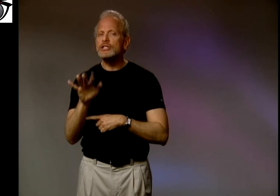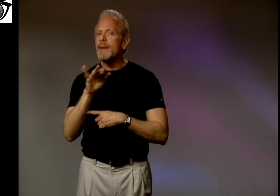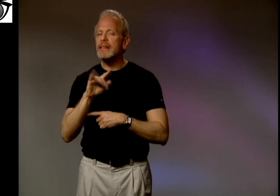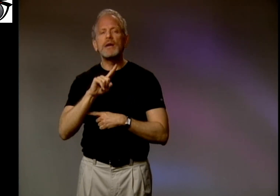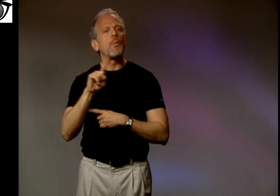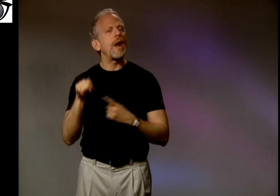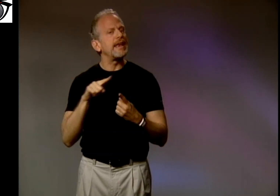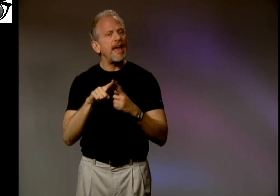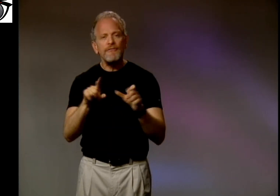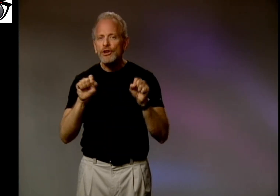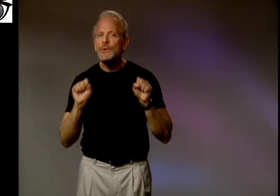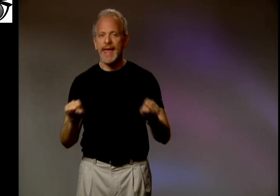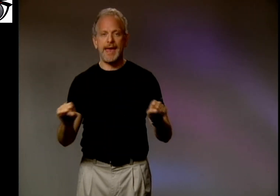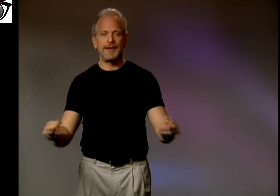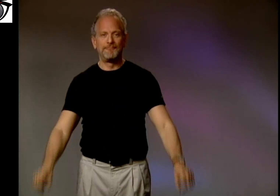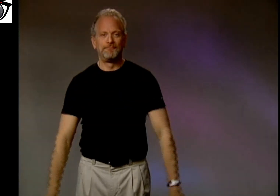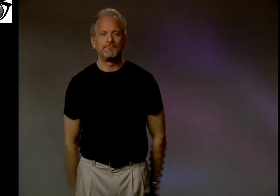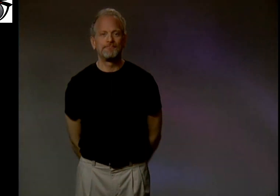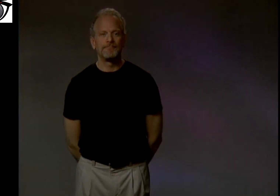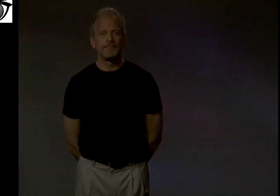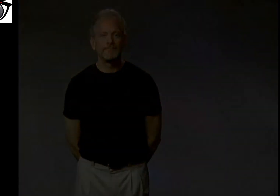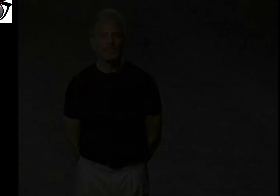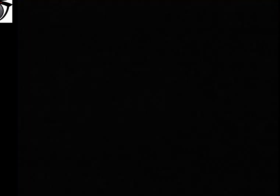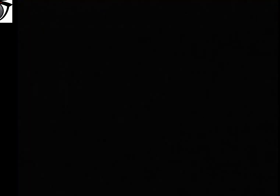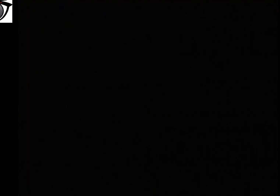Practice fingerspelling whenever you can.